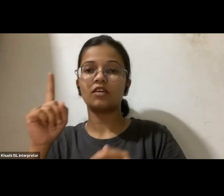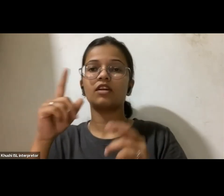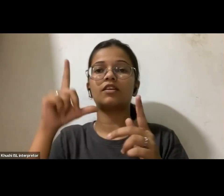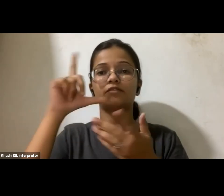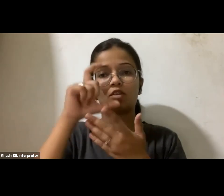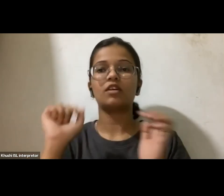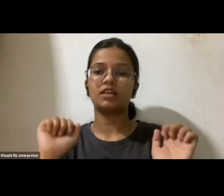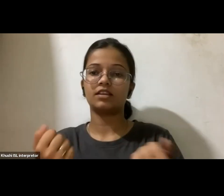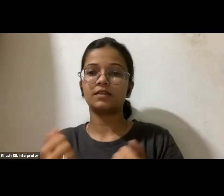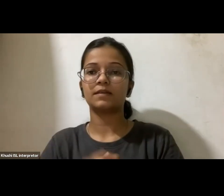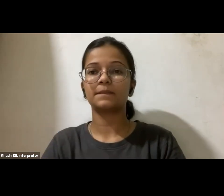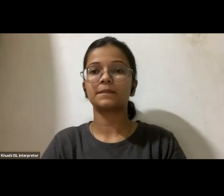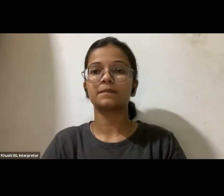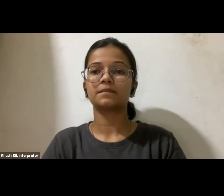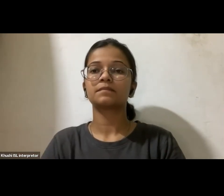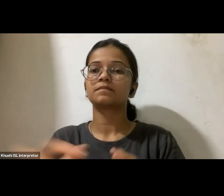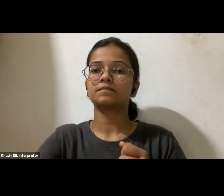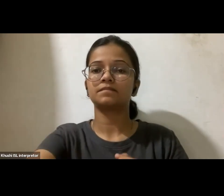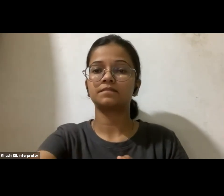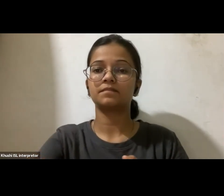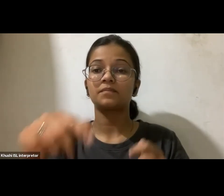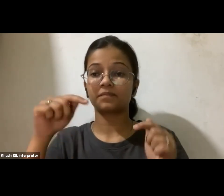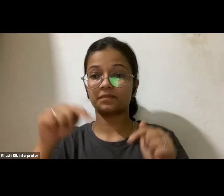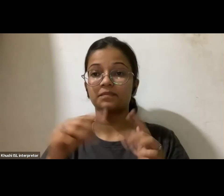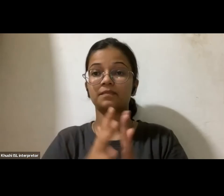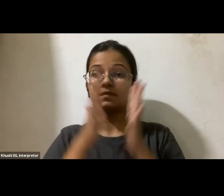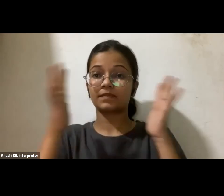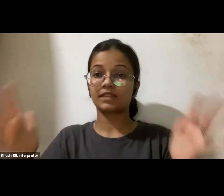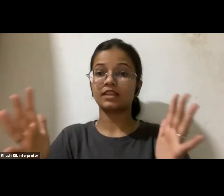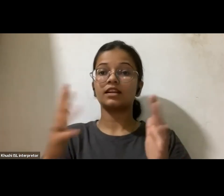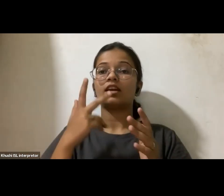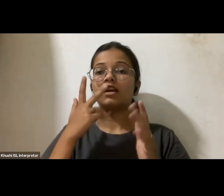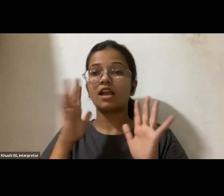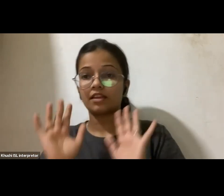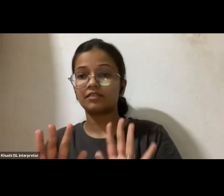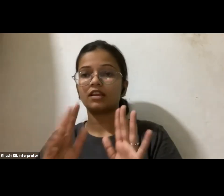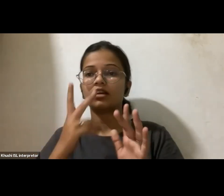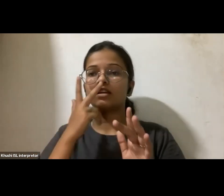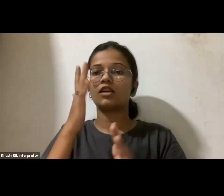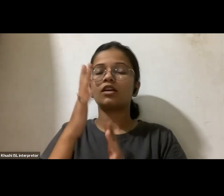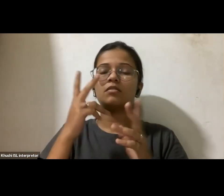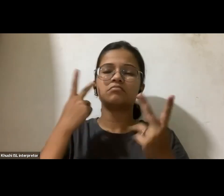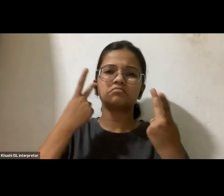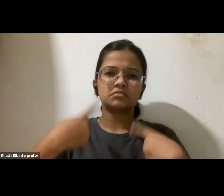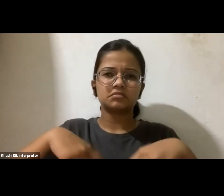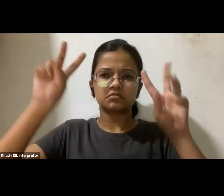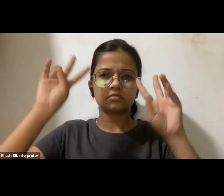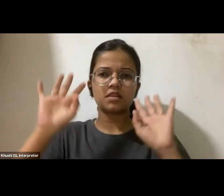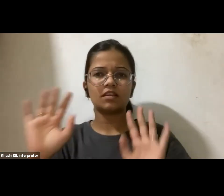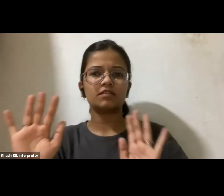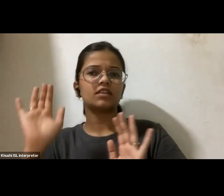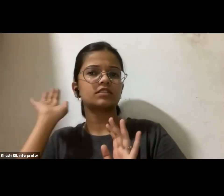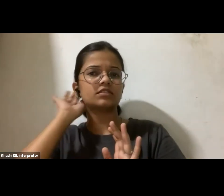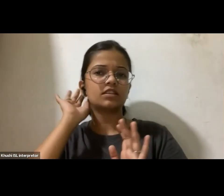photograph. Um, Even in case of enlargements, which was a very popular service that studios used